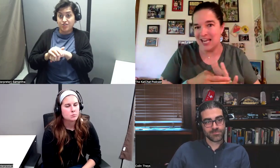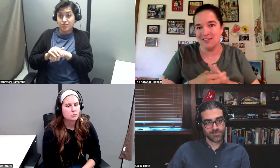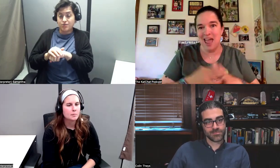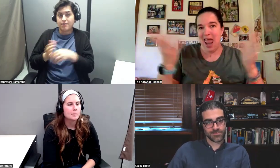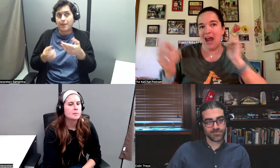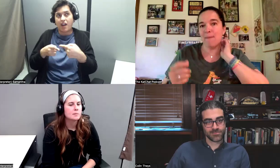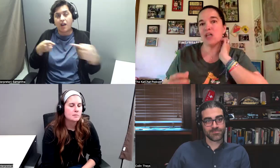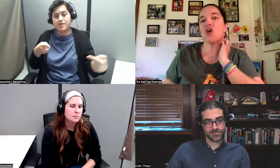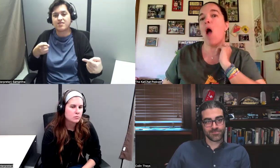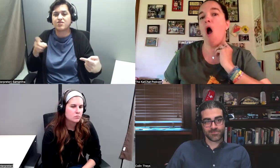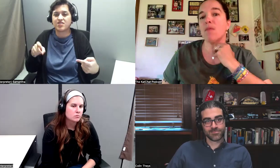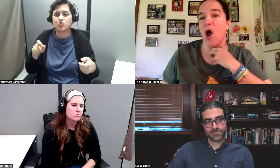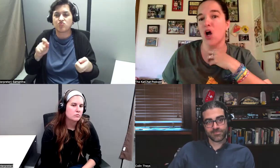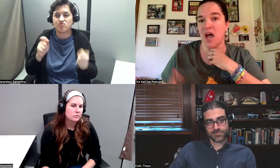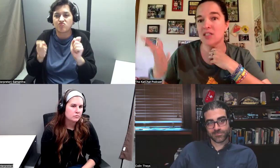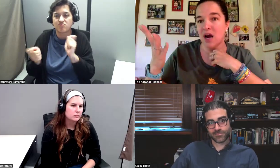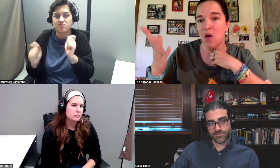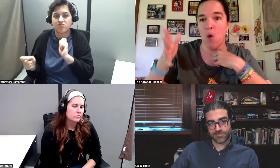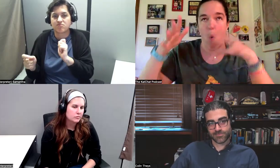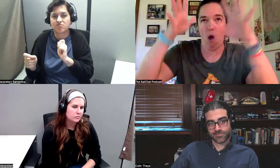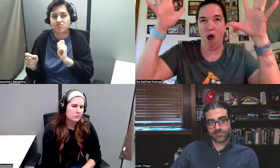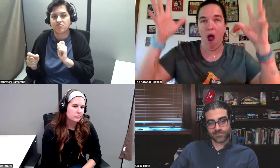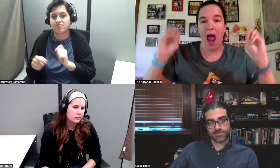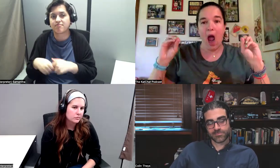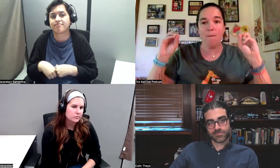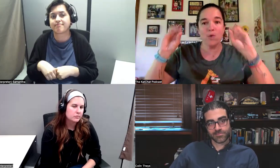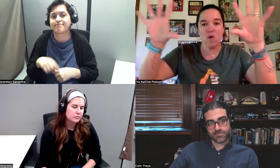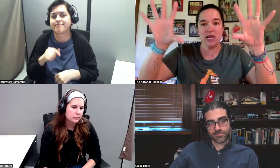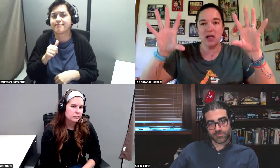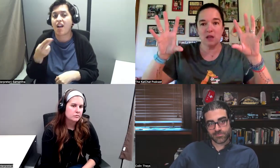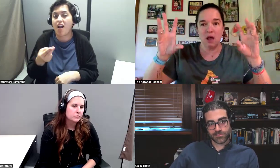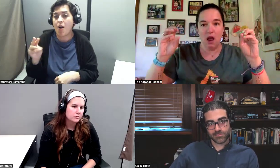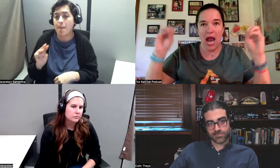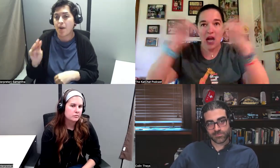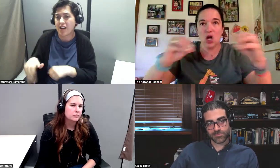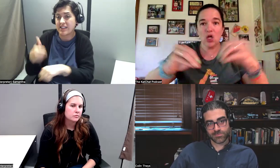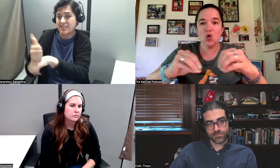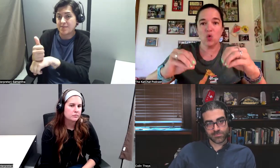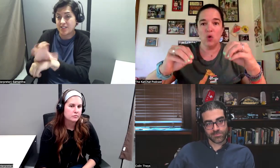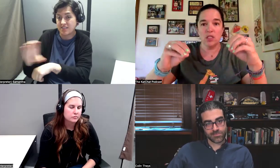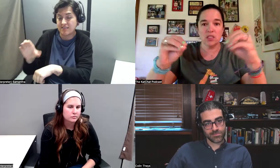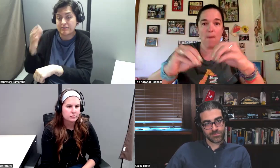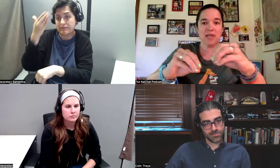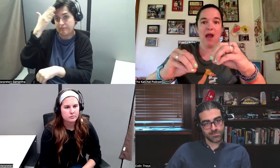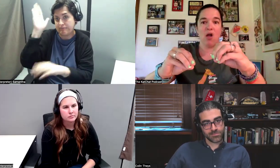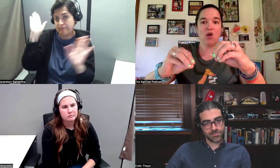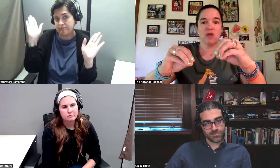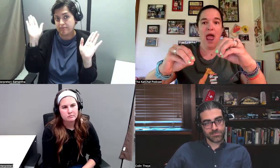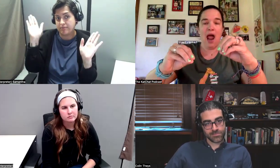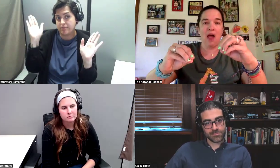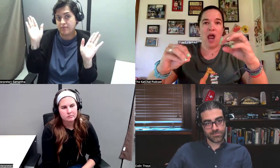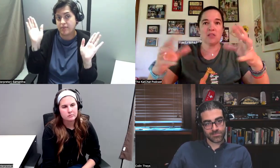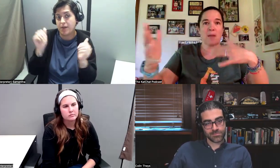the setting, and I'm not sure how Hallmark does it or how movies include